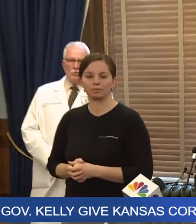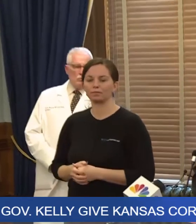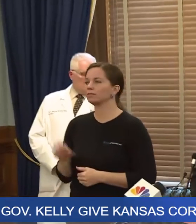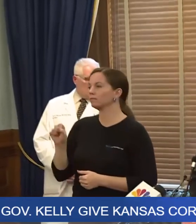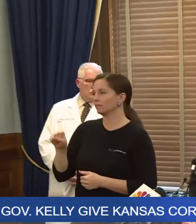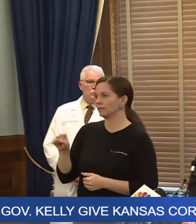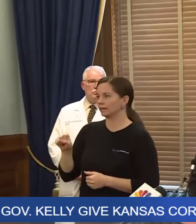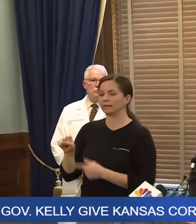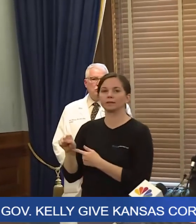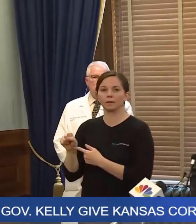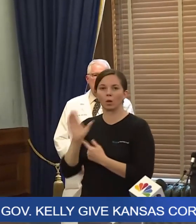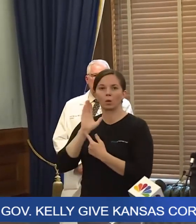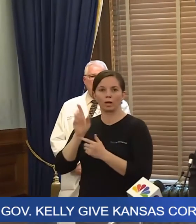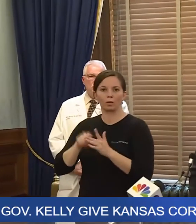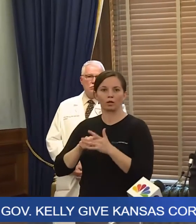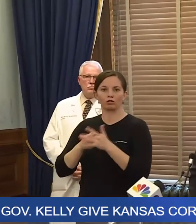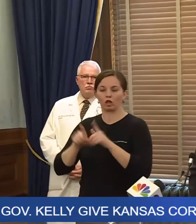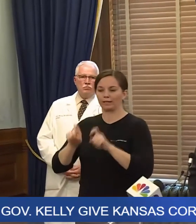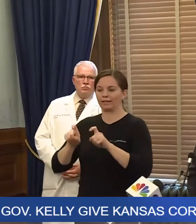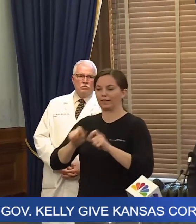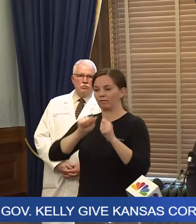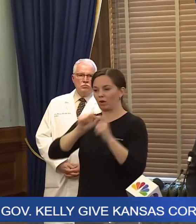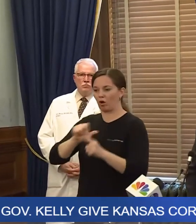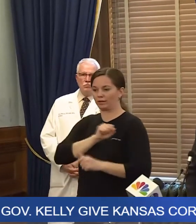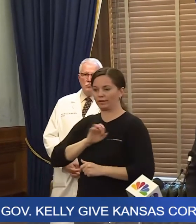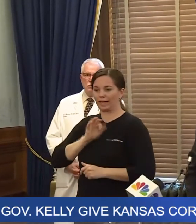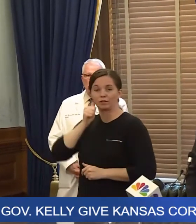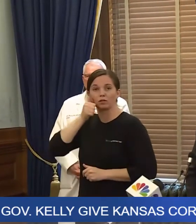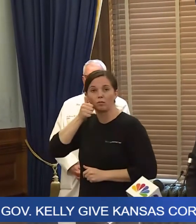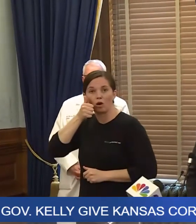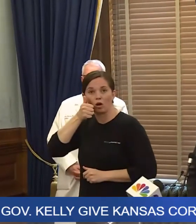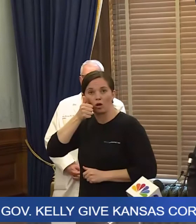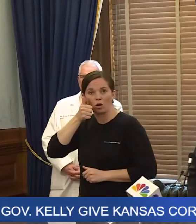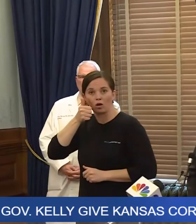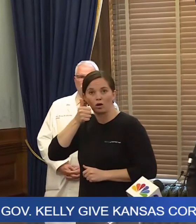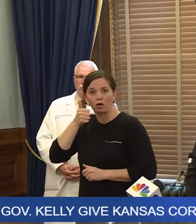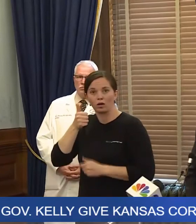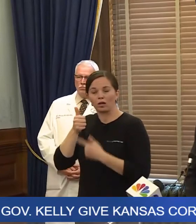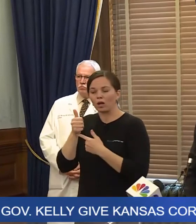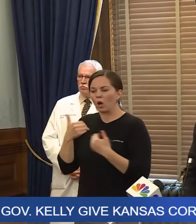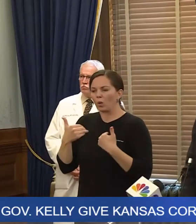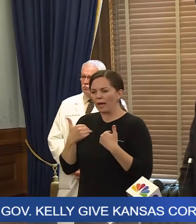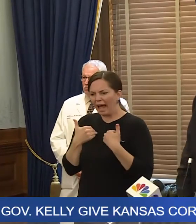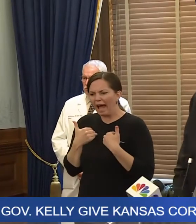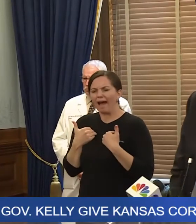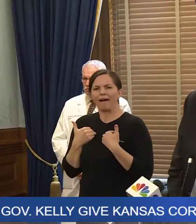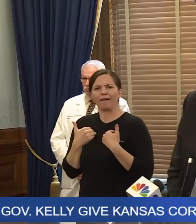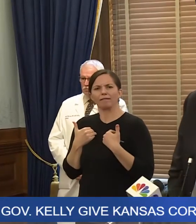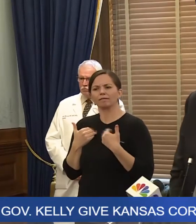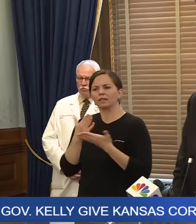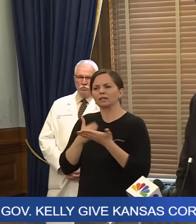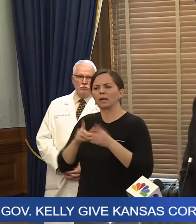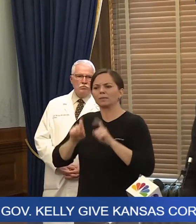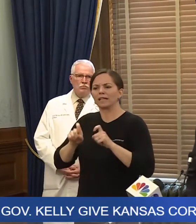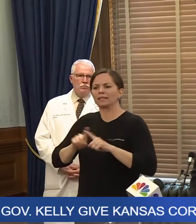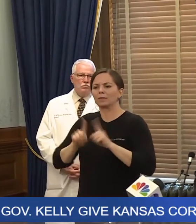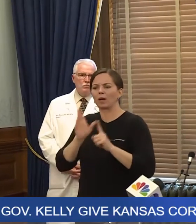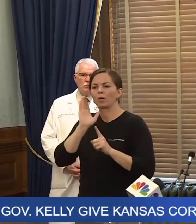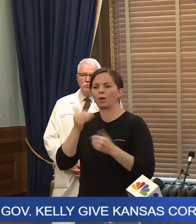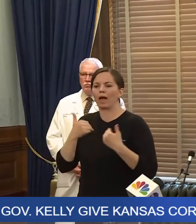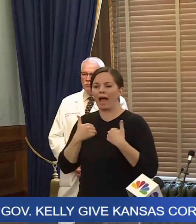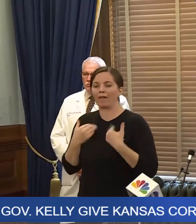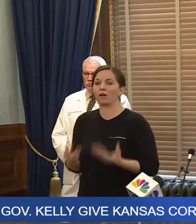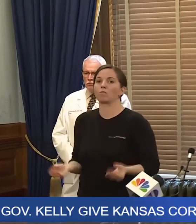Yeah, we're going to begin testing all of our staff tomorrow. We've tested a certain number through the normal course of things, but we're going to begin mass testing of